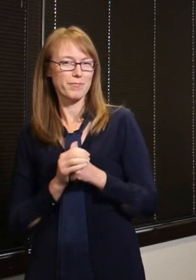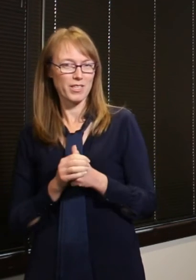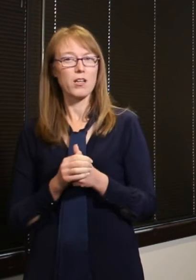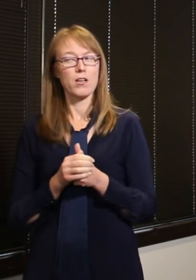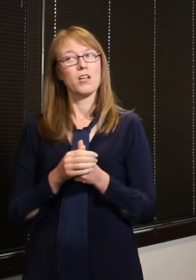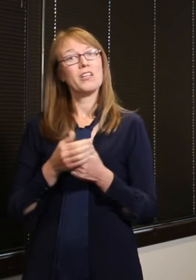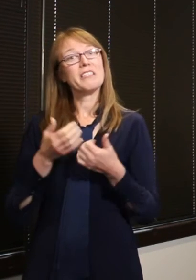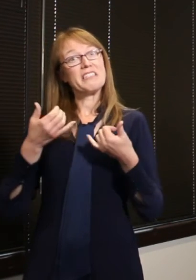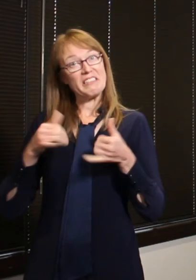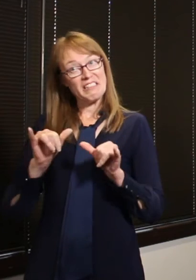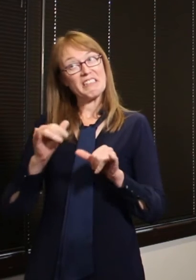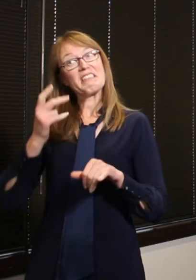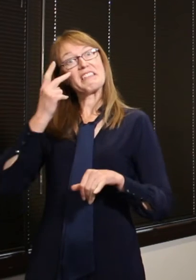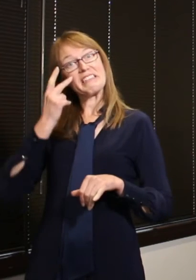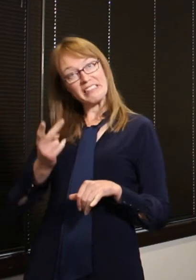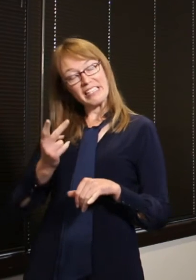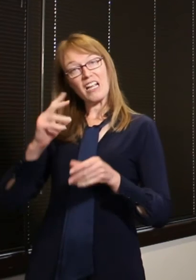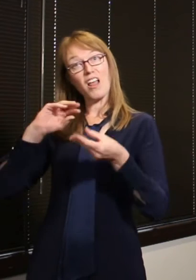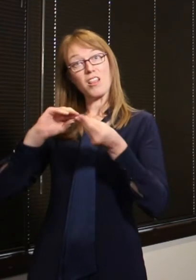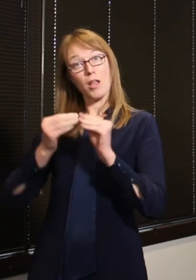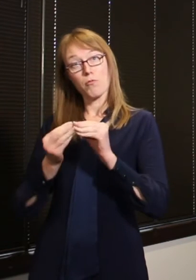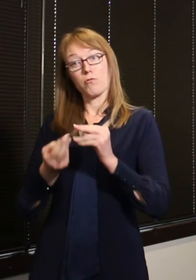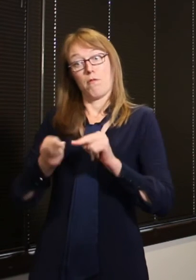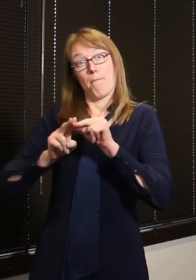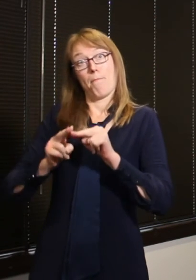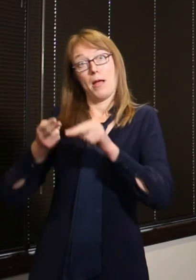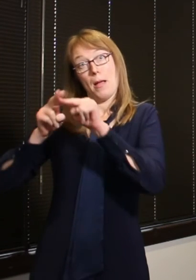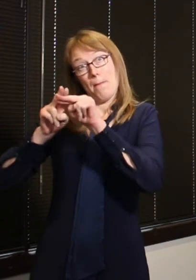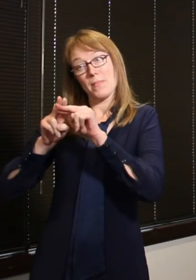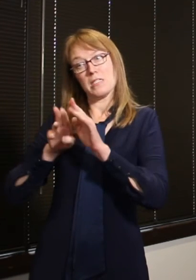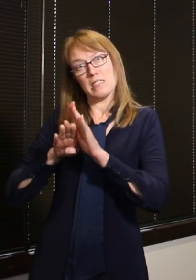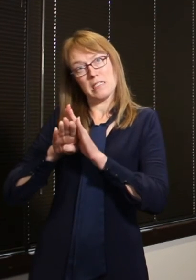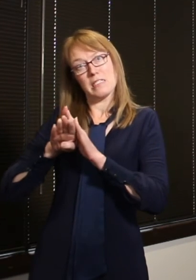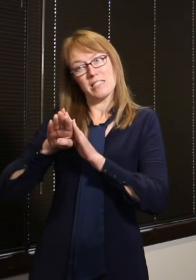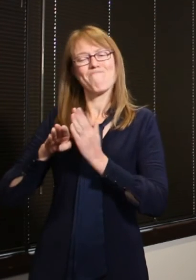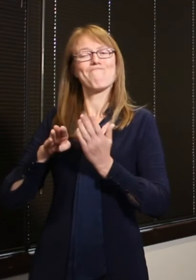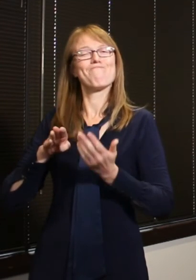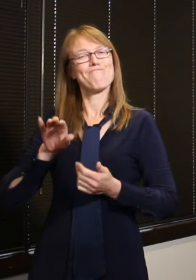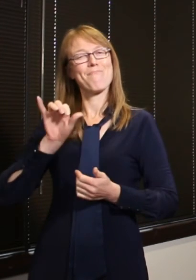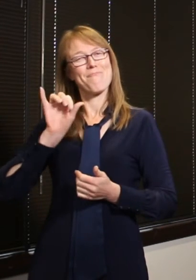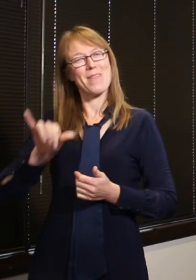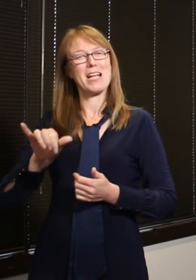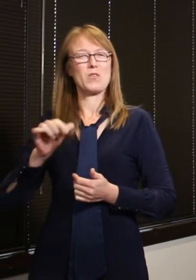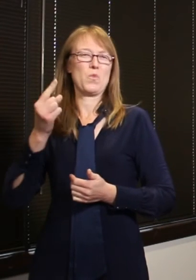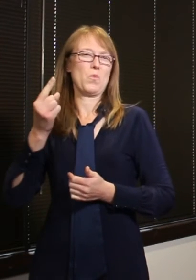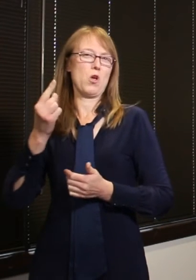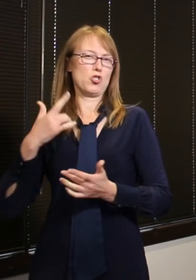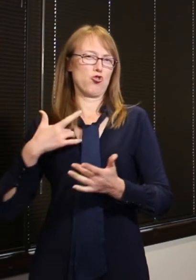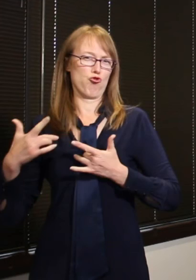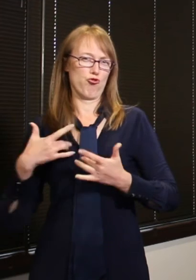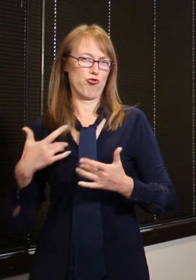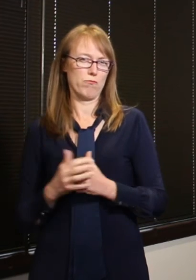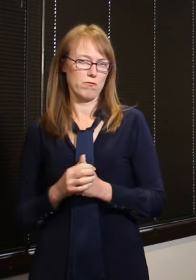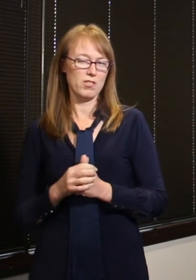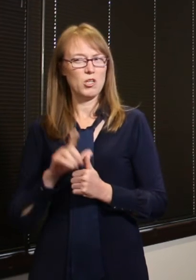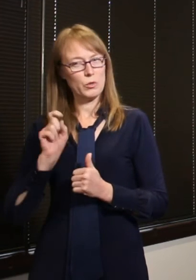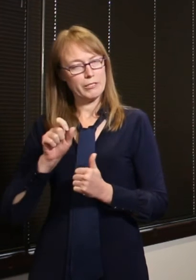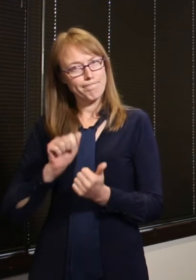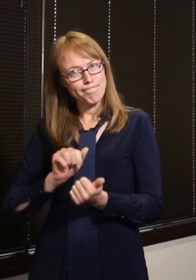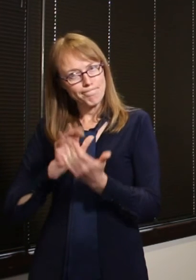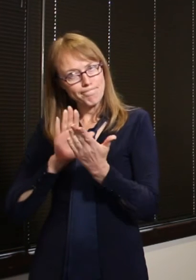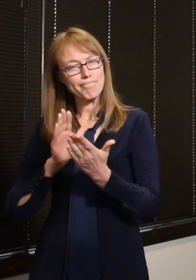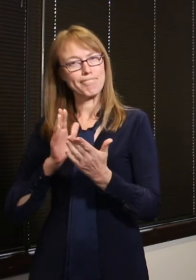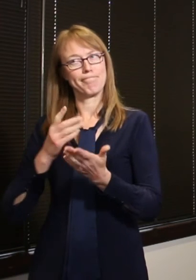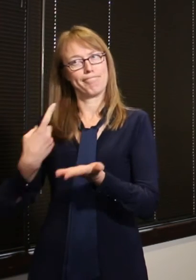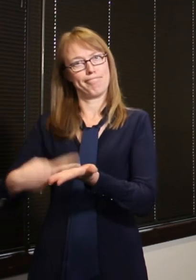the region, which is something that we're concerned about, and I think something that we need to address and as well as pay close attention to.